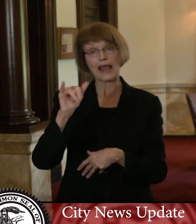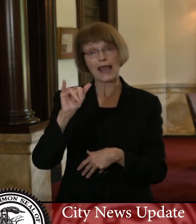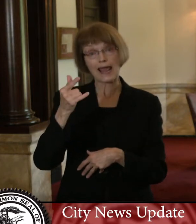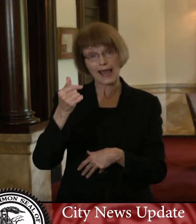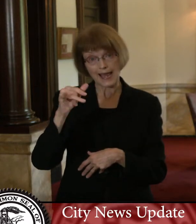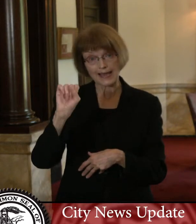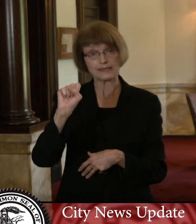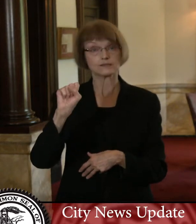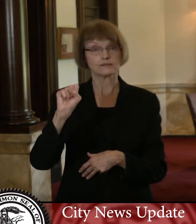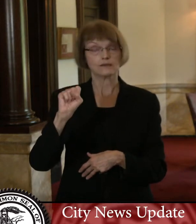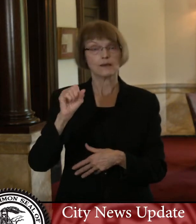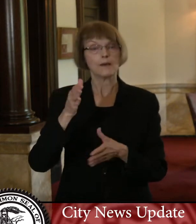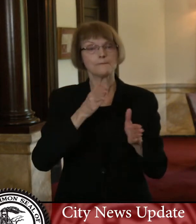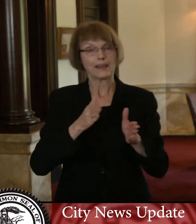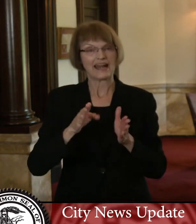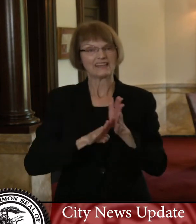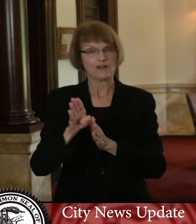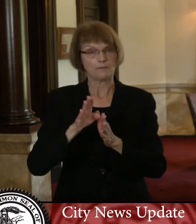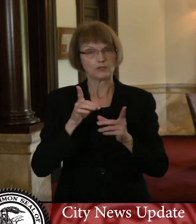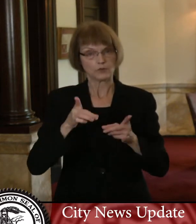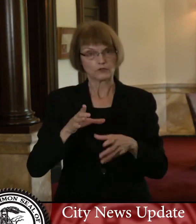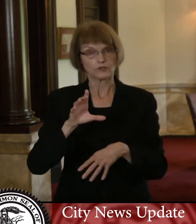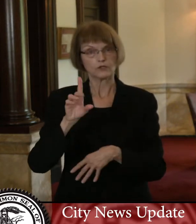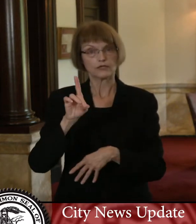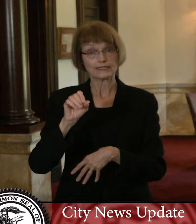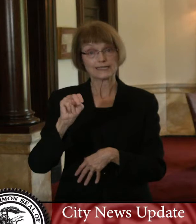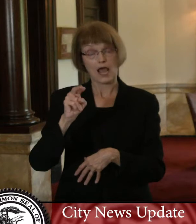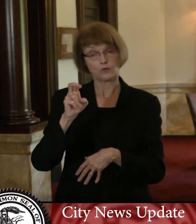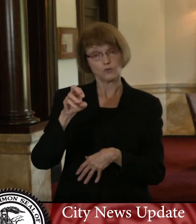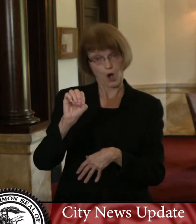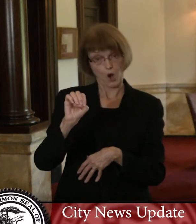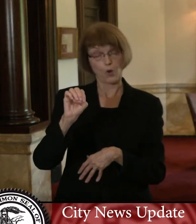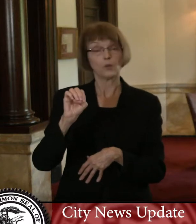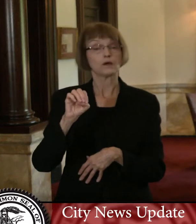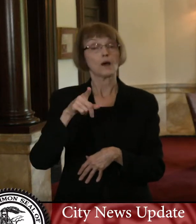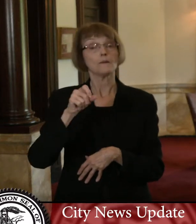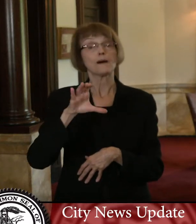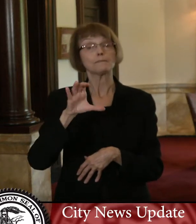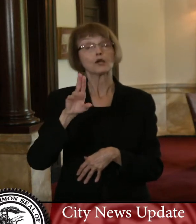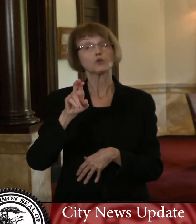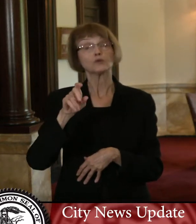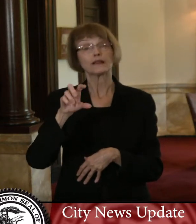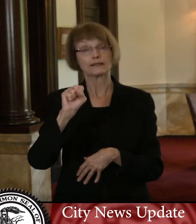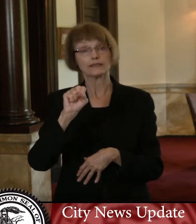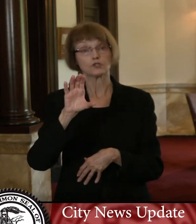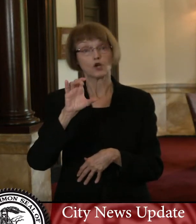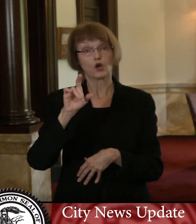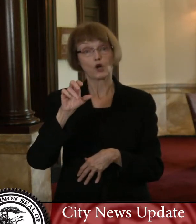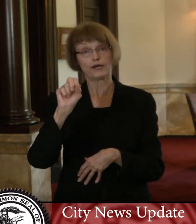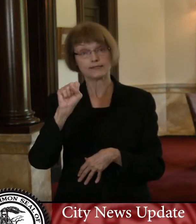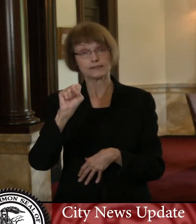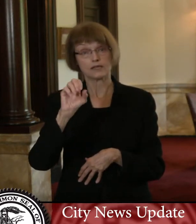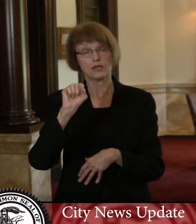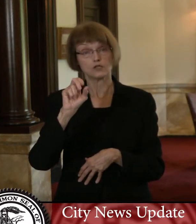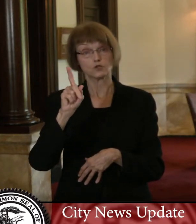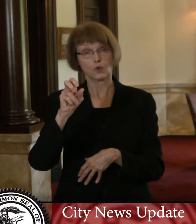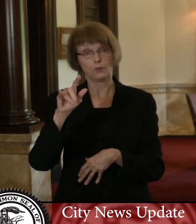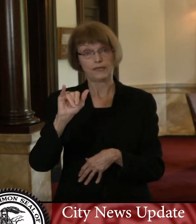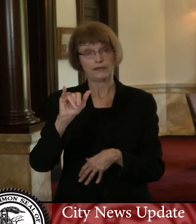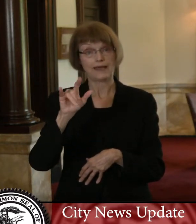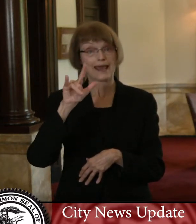Development Director Don Rowe, Public Utilities Curtis Scooby, Airports Director